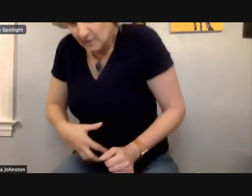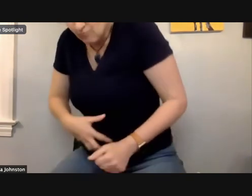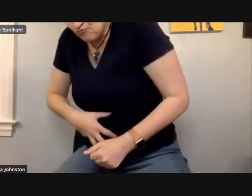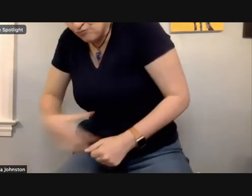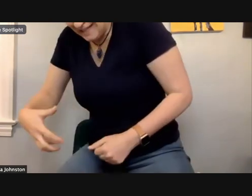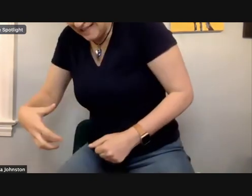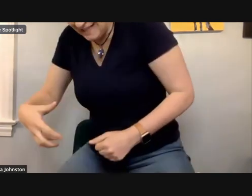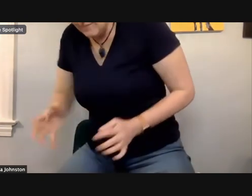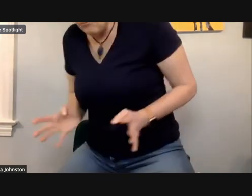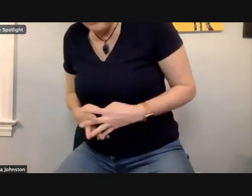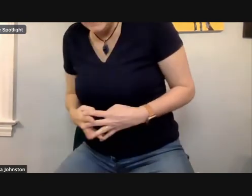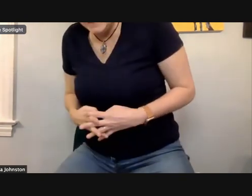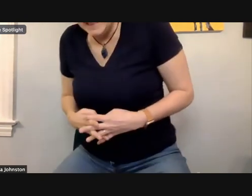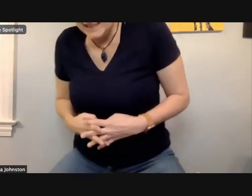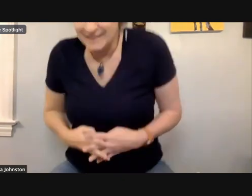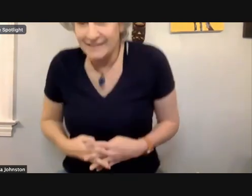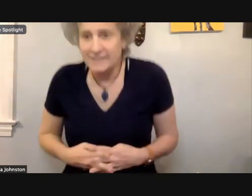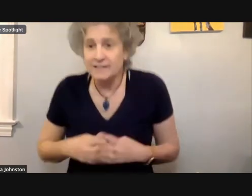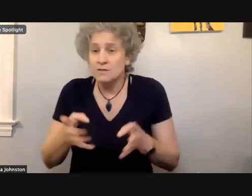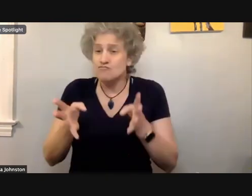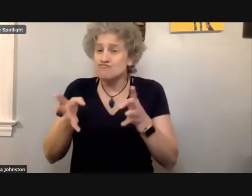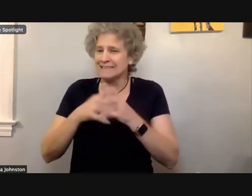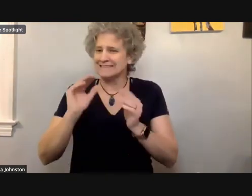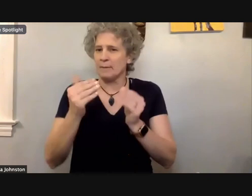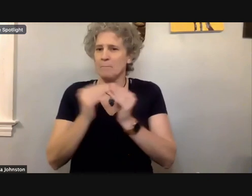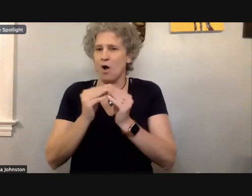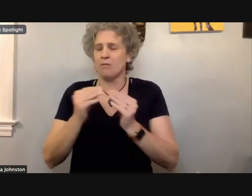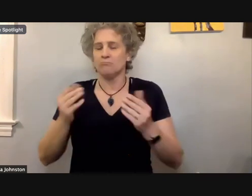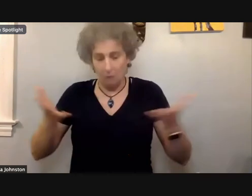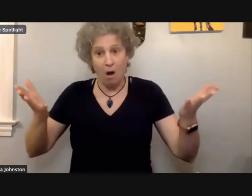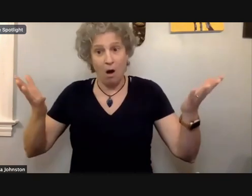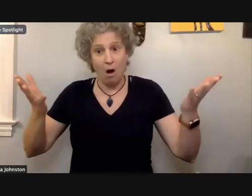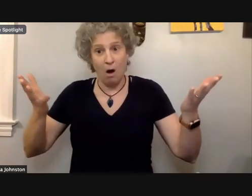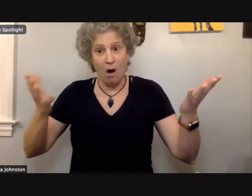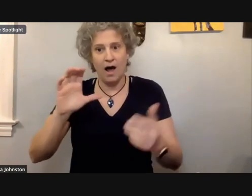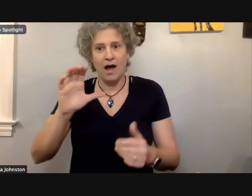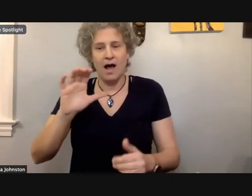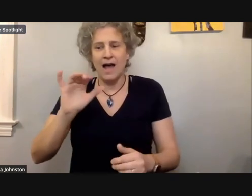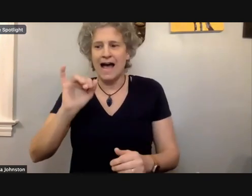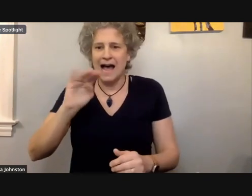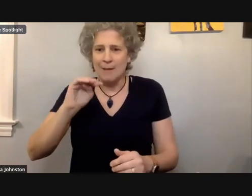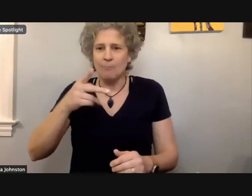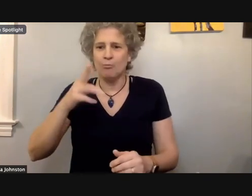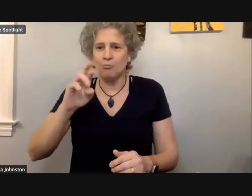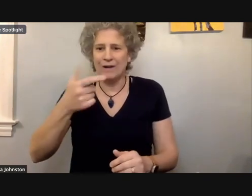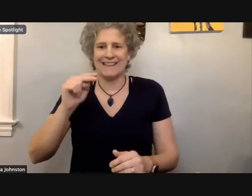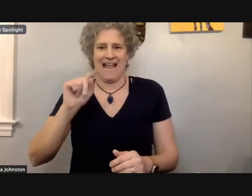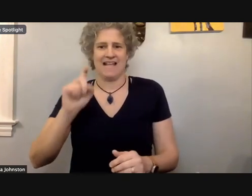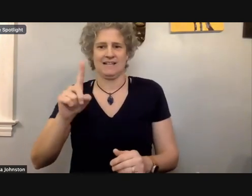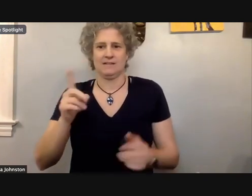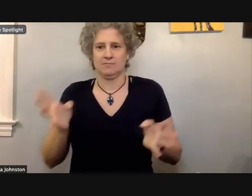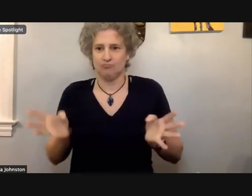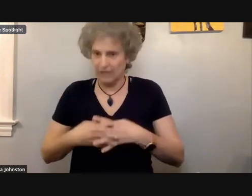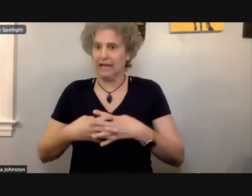I tend to sign pregnant like this. This is another way you can do it. This is more like